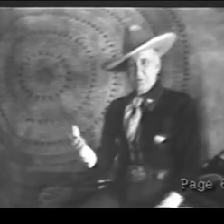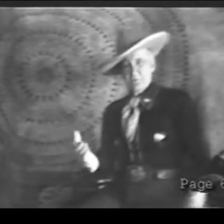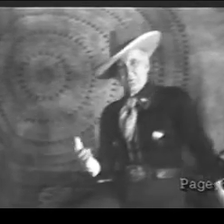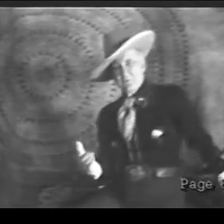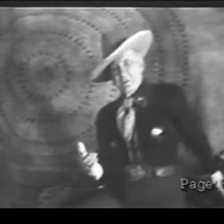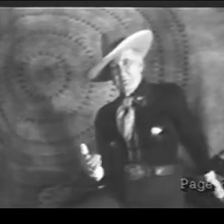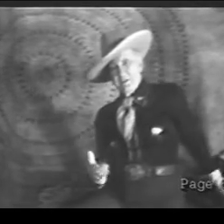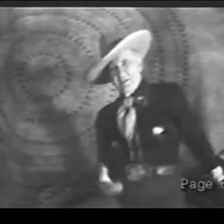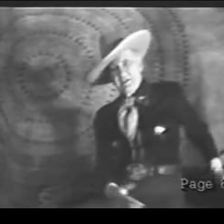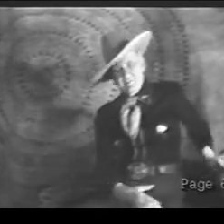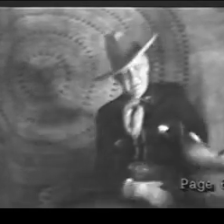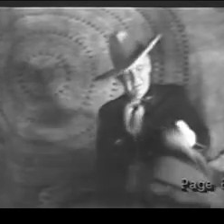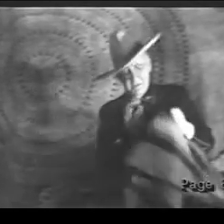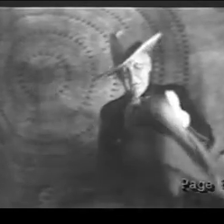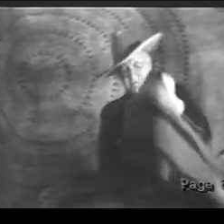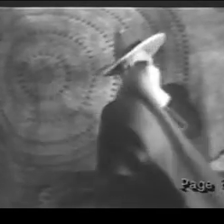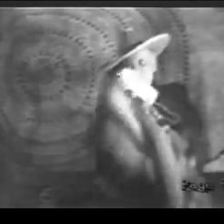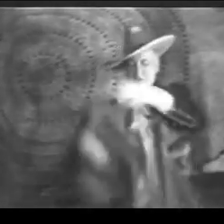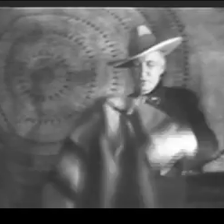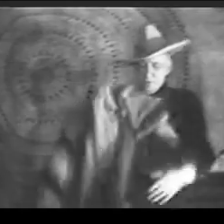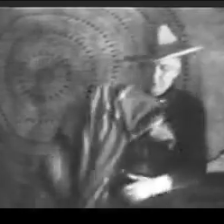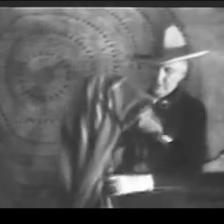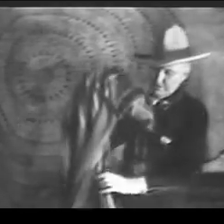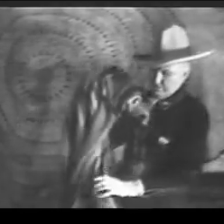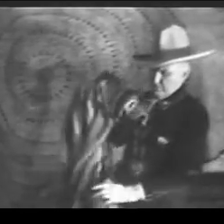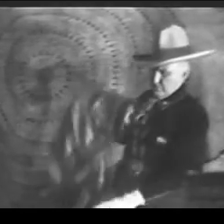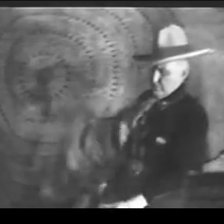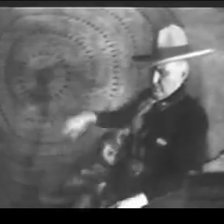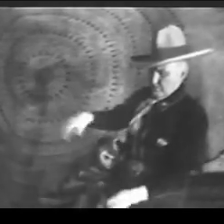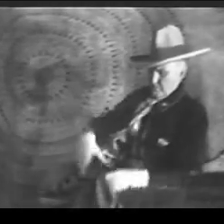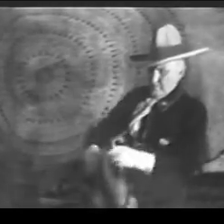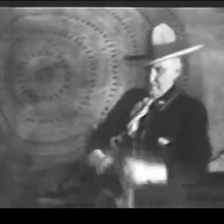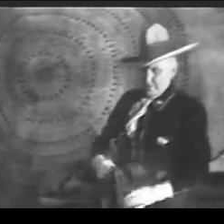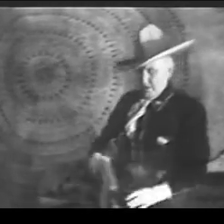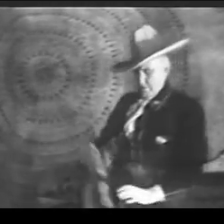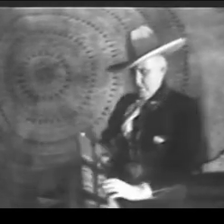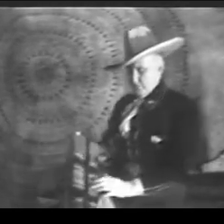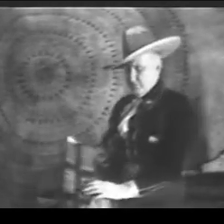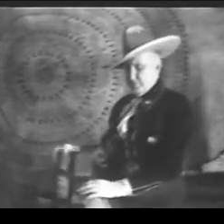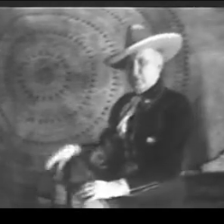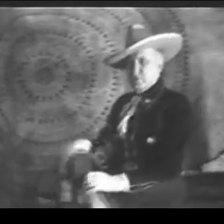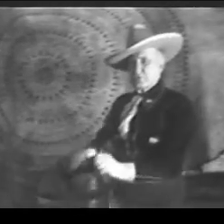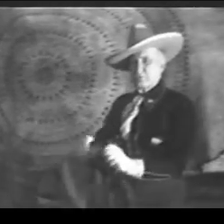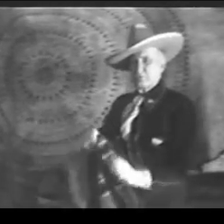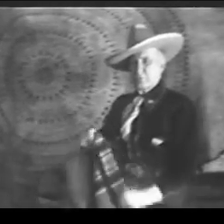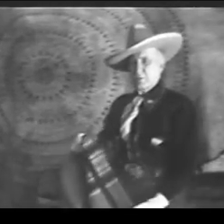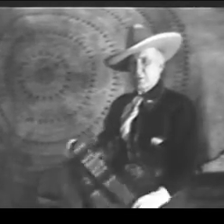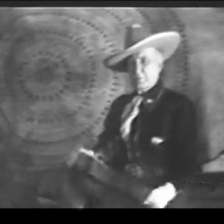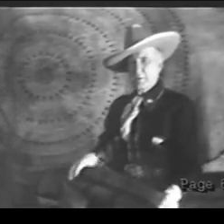order to eliminate that, here was the sign they used, because of the mother-in-law came along through the village and